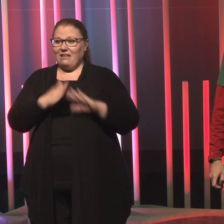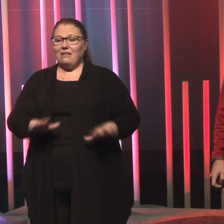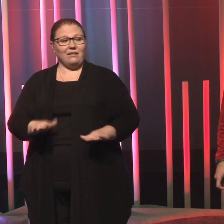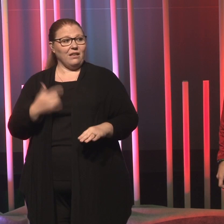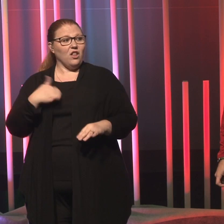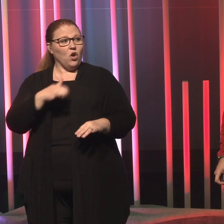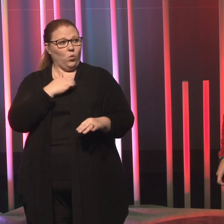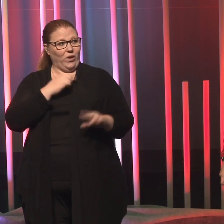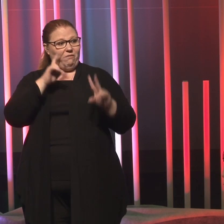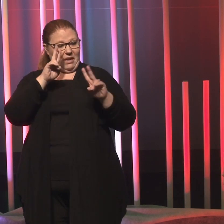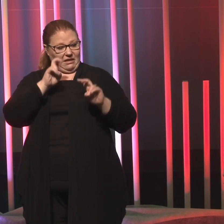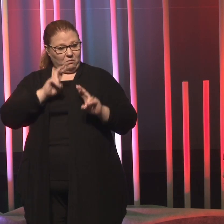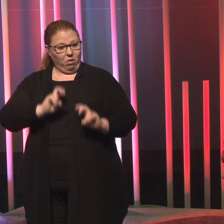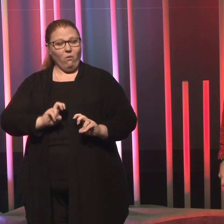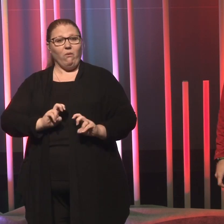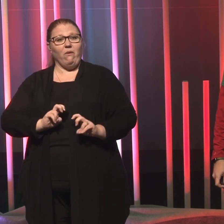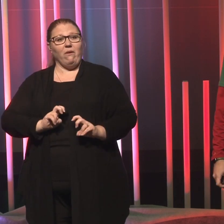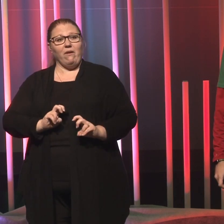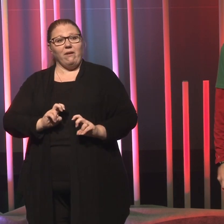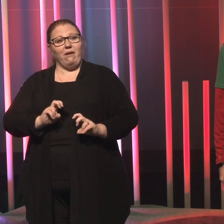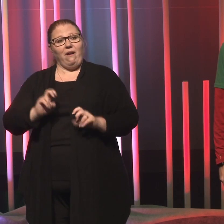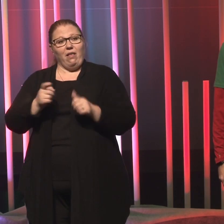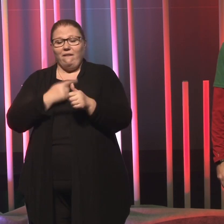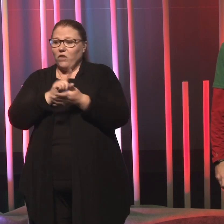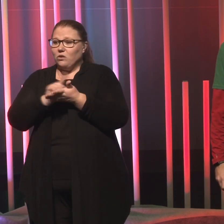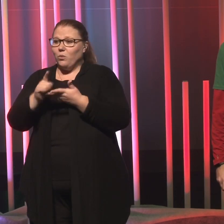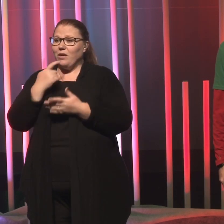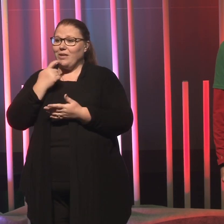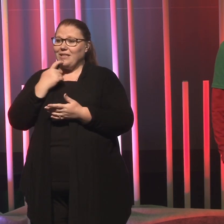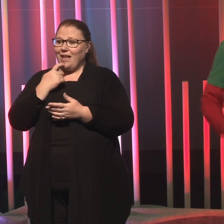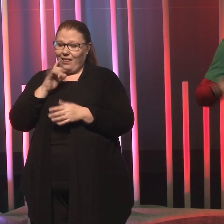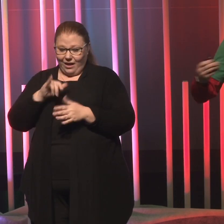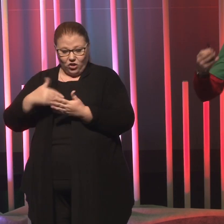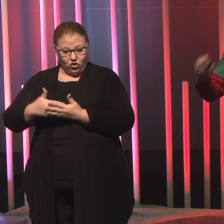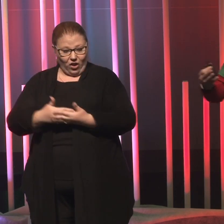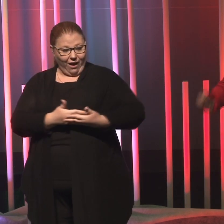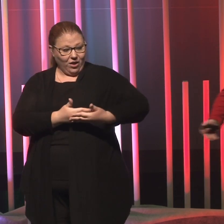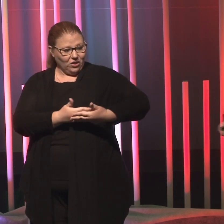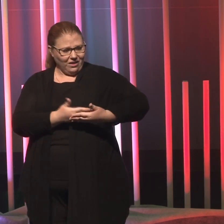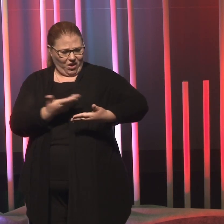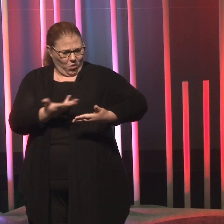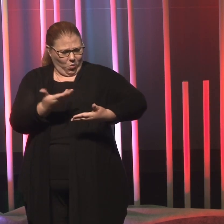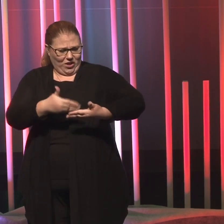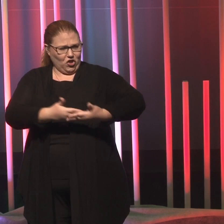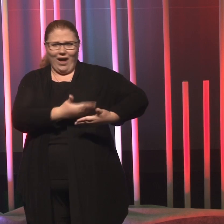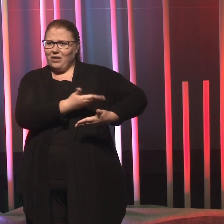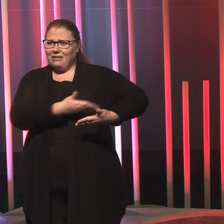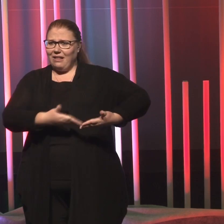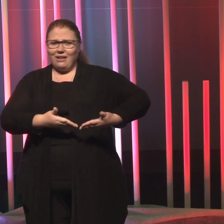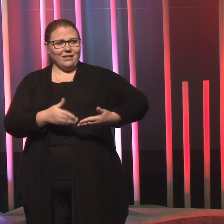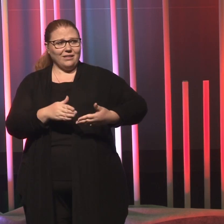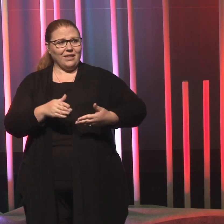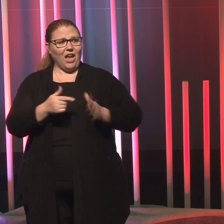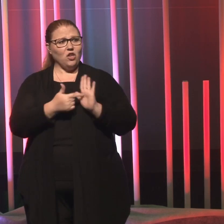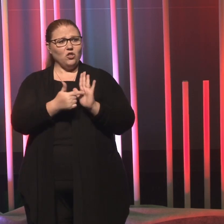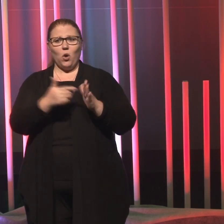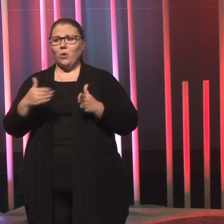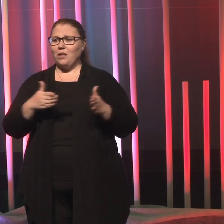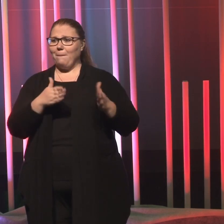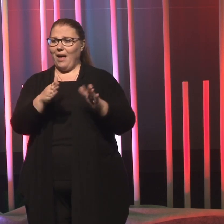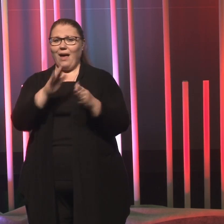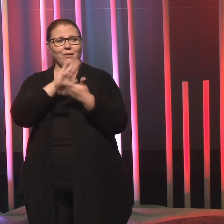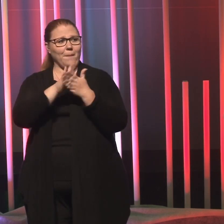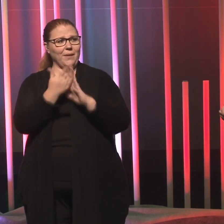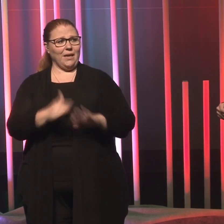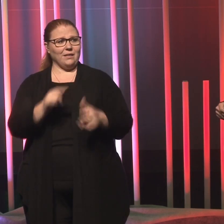we've been exploring in that first week, we said that this child, what child is this? This child lights the path to peace in three